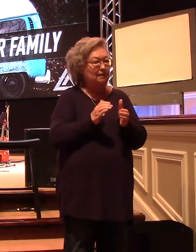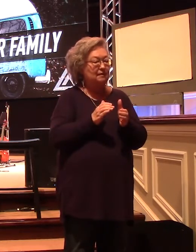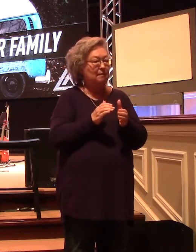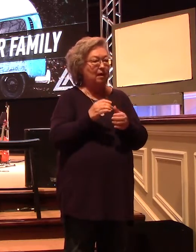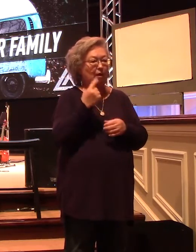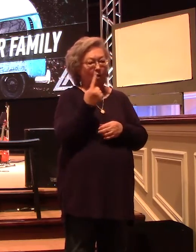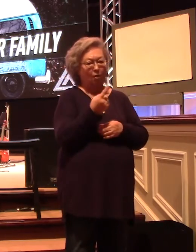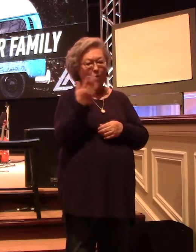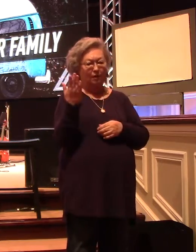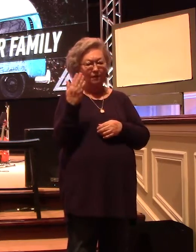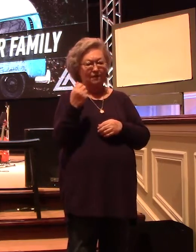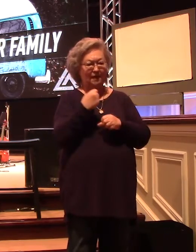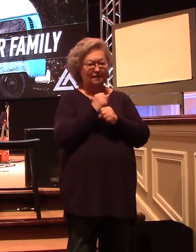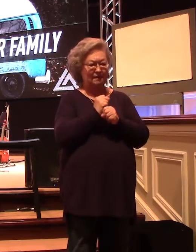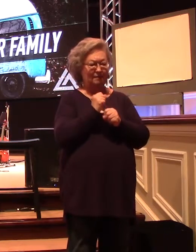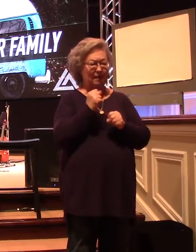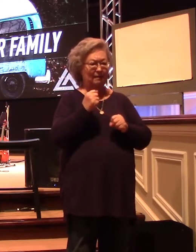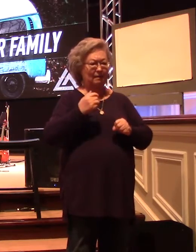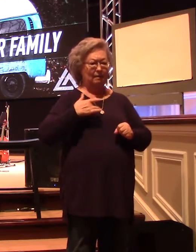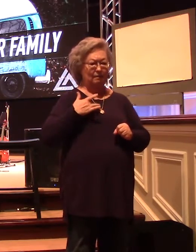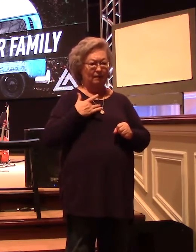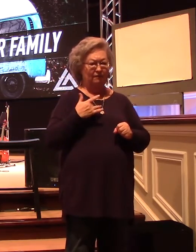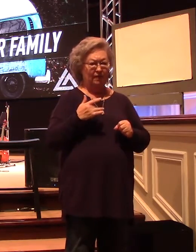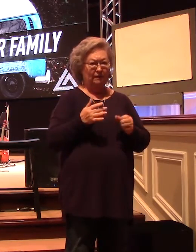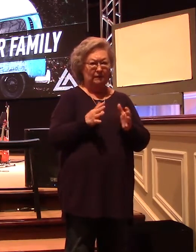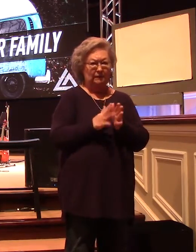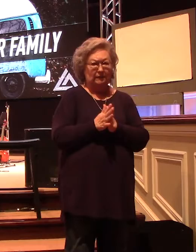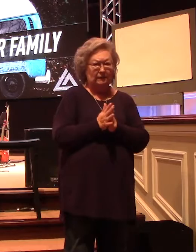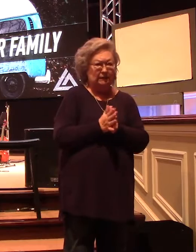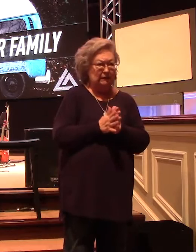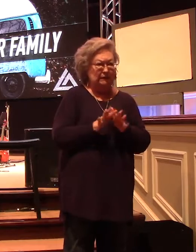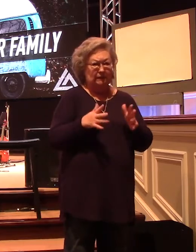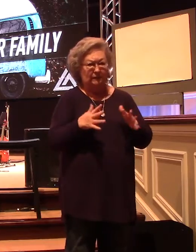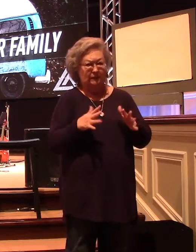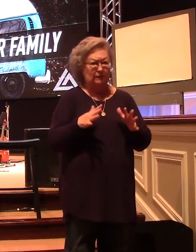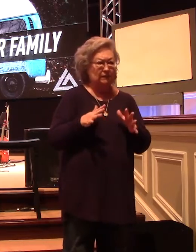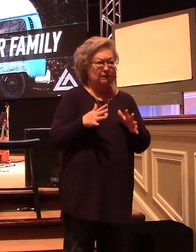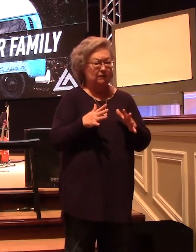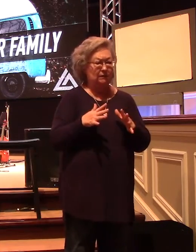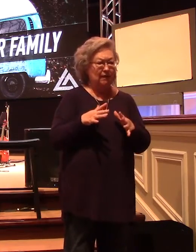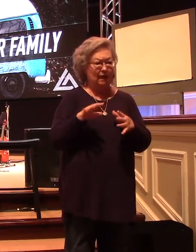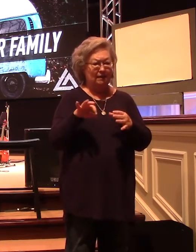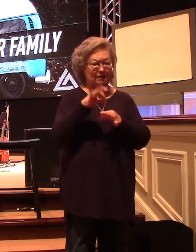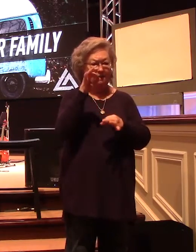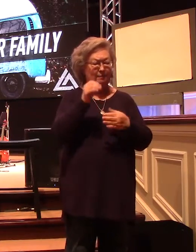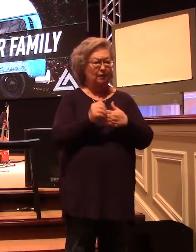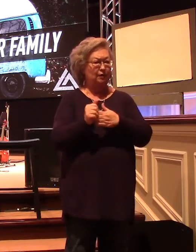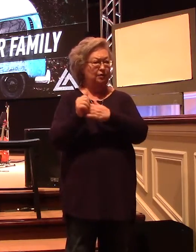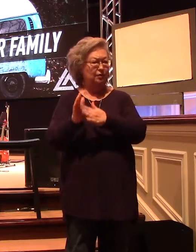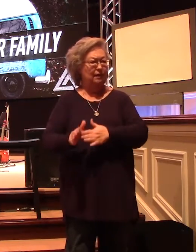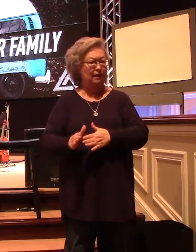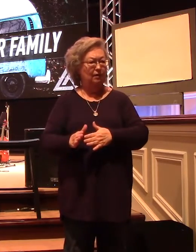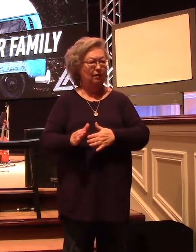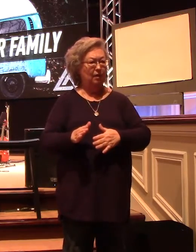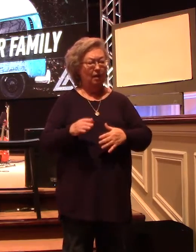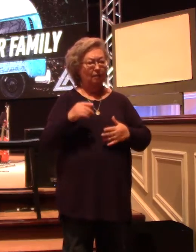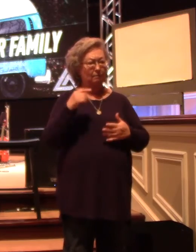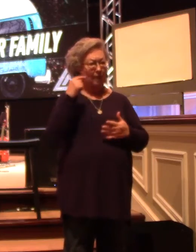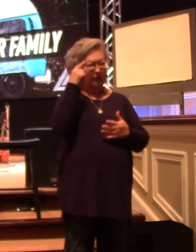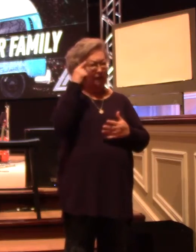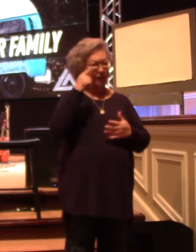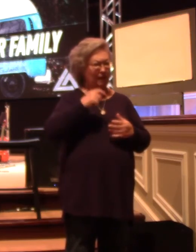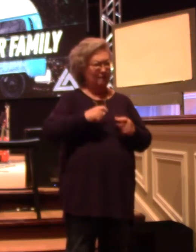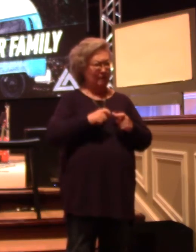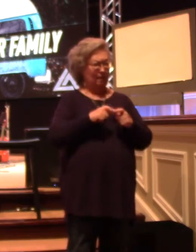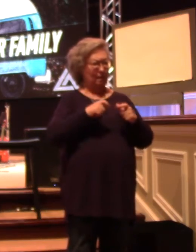anxiety over the years and kind of paralyzed me as a spiritual leader is I thought that spiritual leadership needed to be this big deal. And